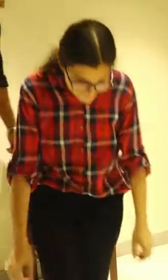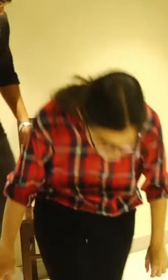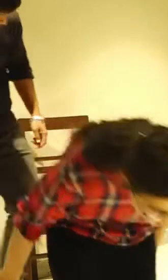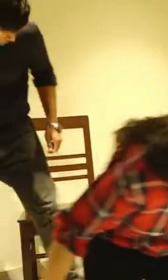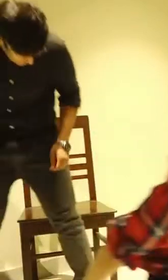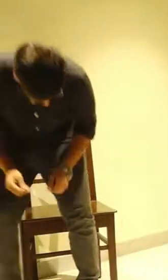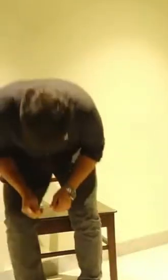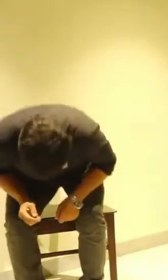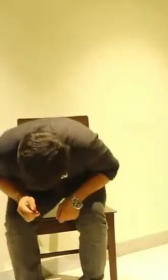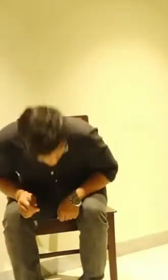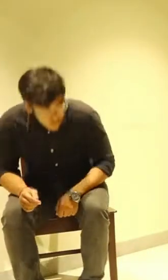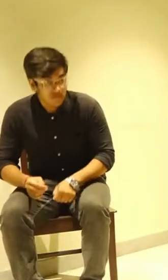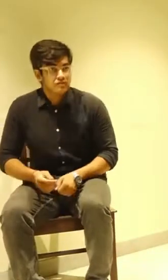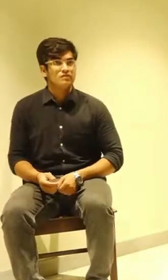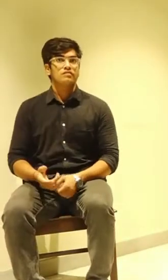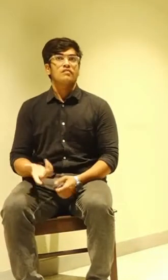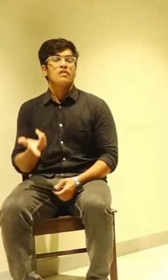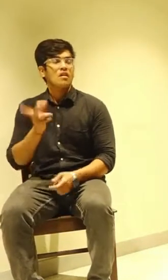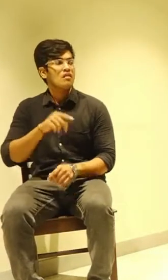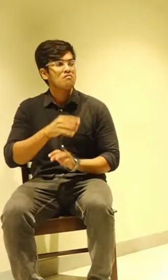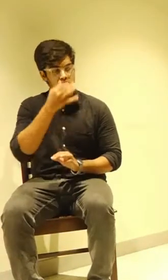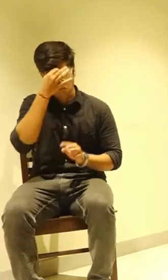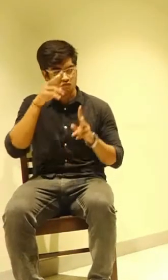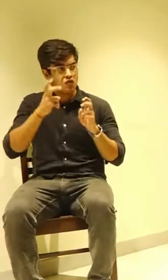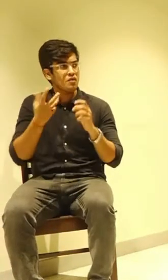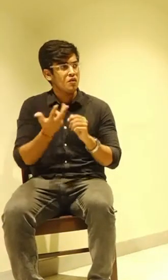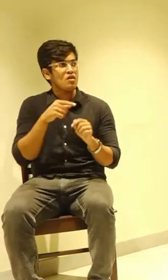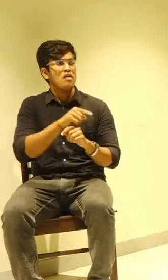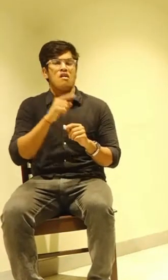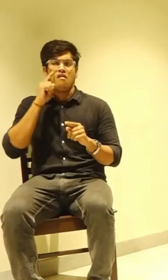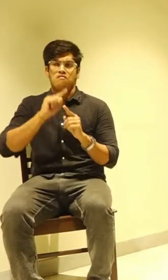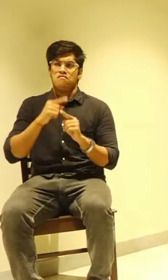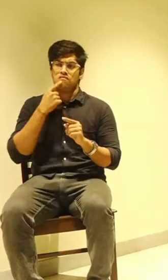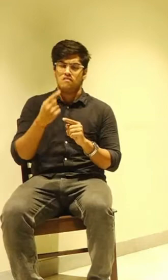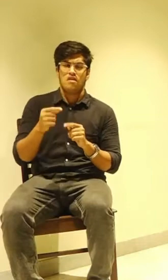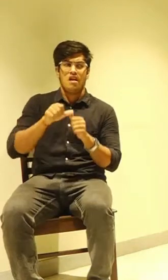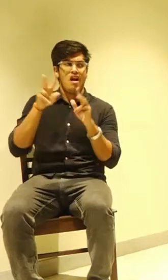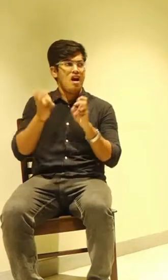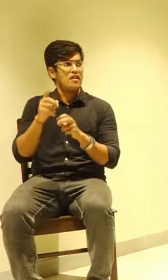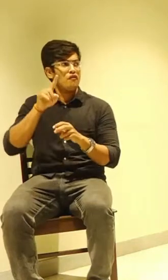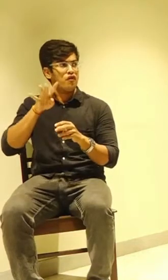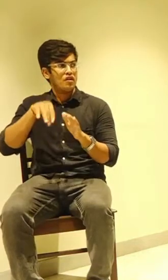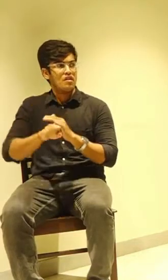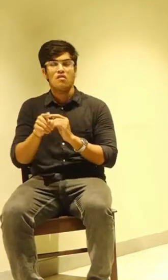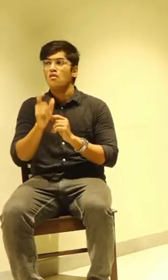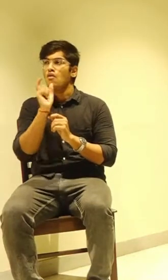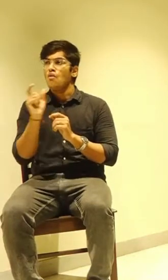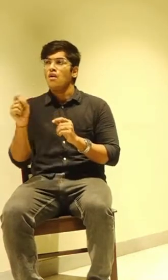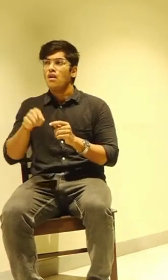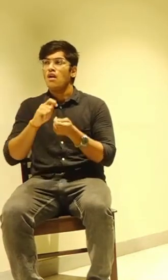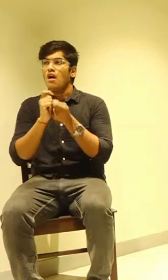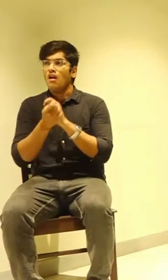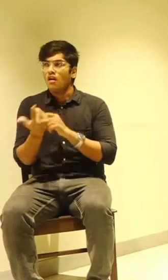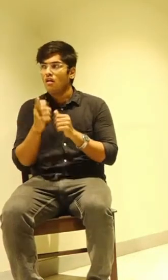was that the word reasonable was a part of Article 19, and reasonable brought in due process review. So no matter how you worded the law and the